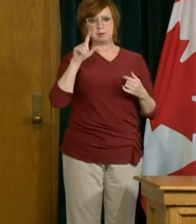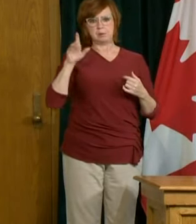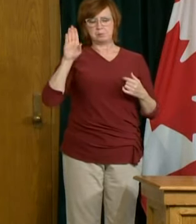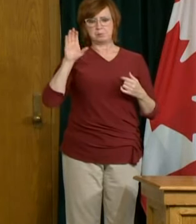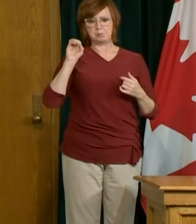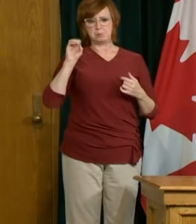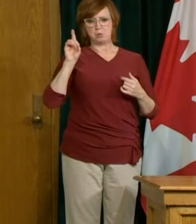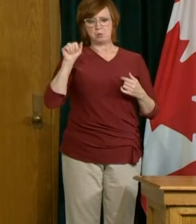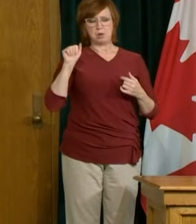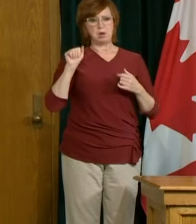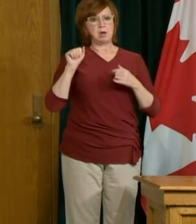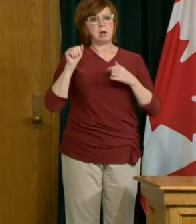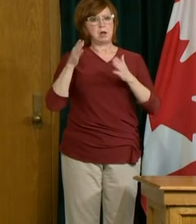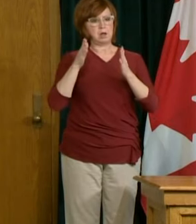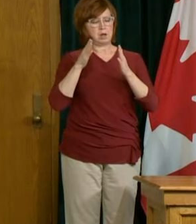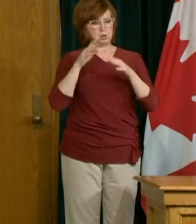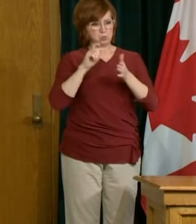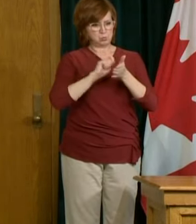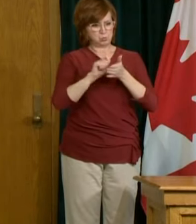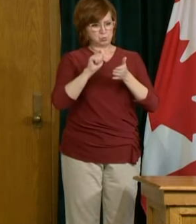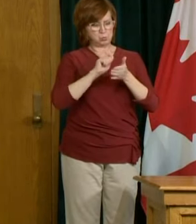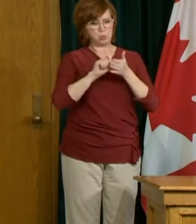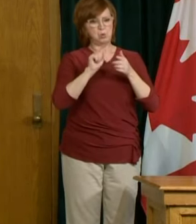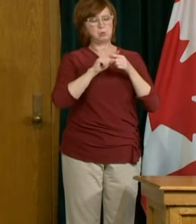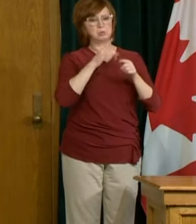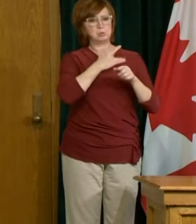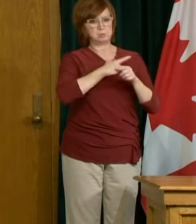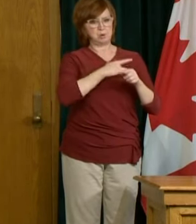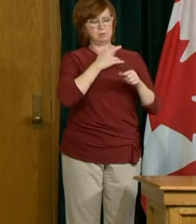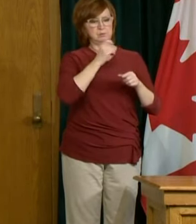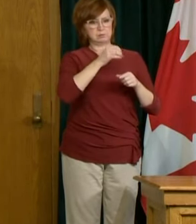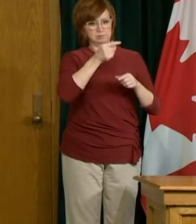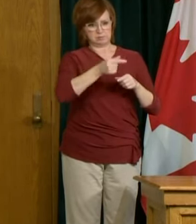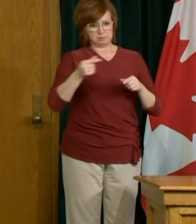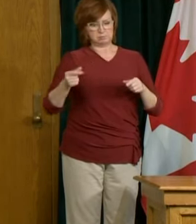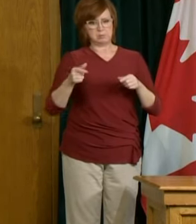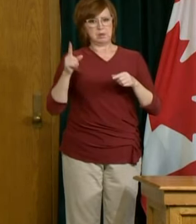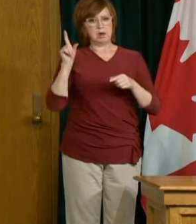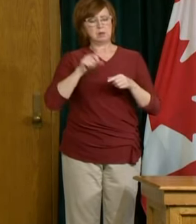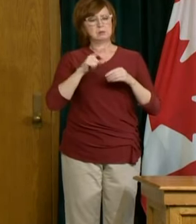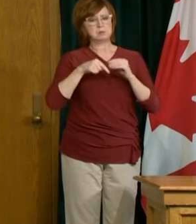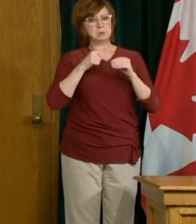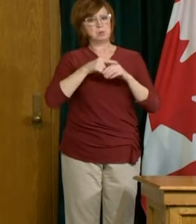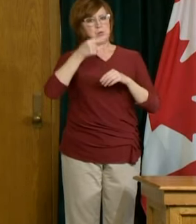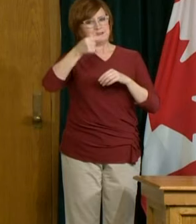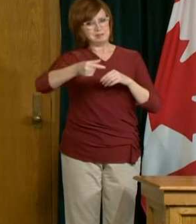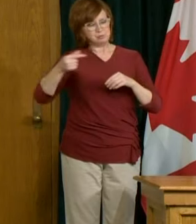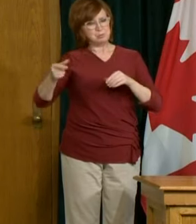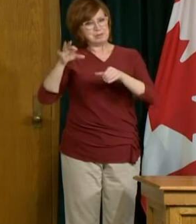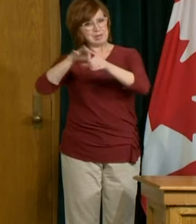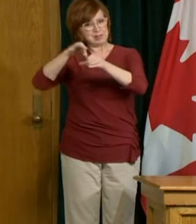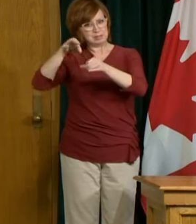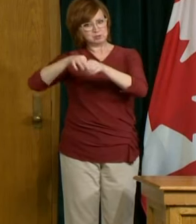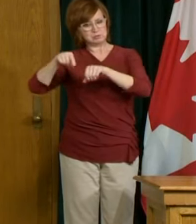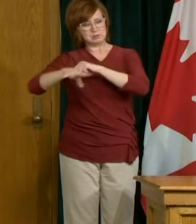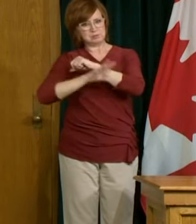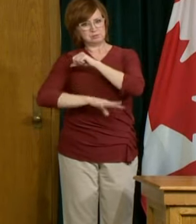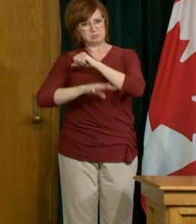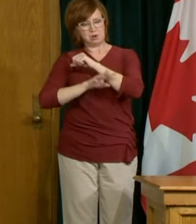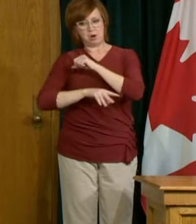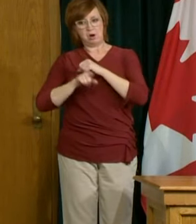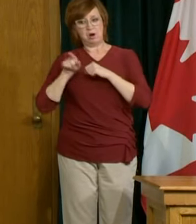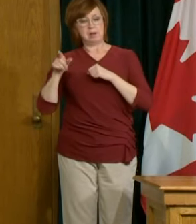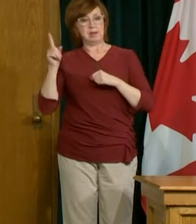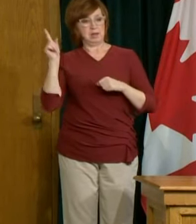a committee to look at what could the options be should the election go forward in the fall, he was requesting that